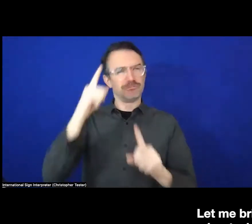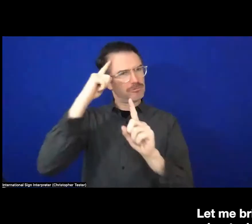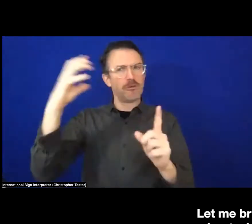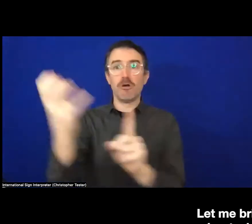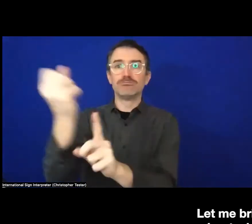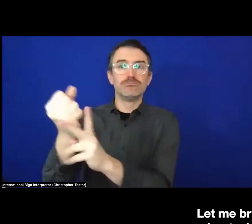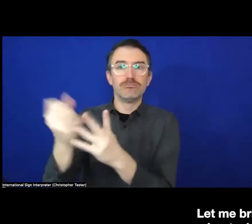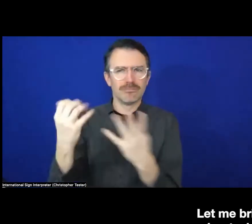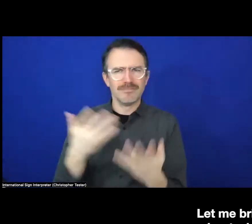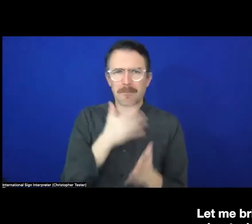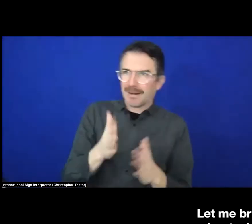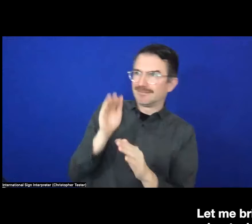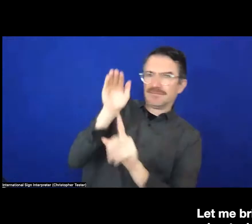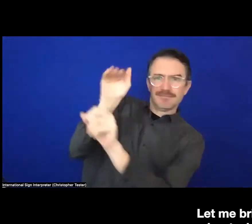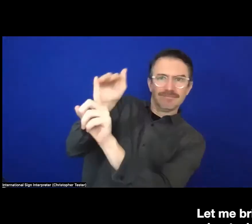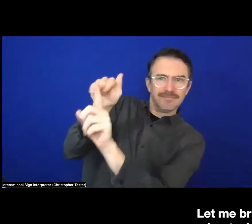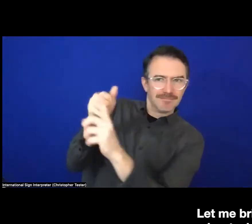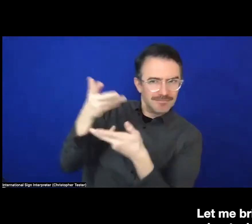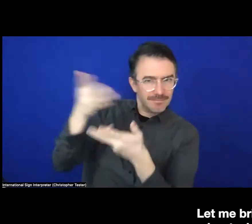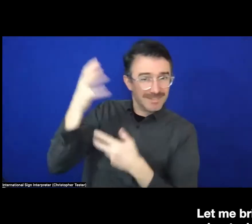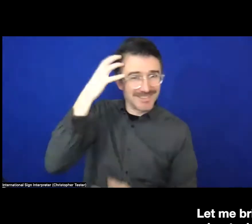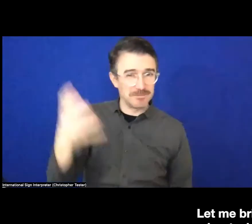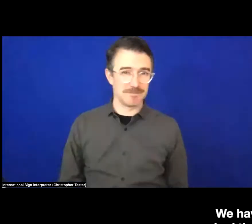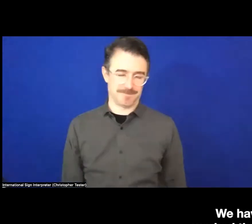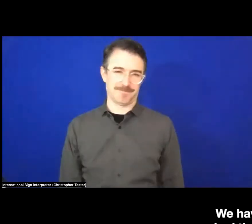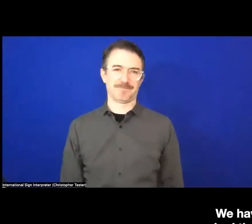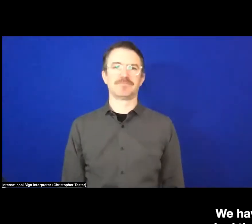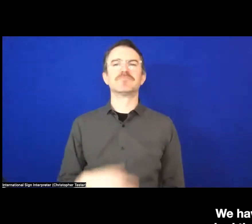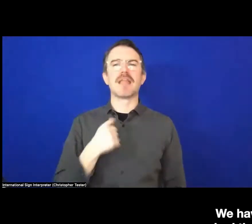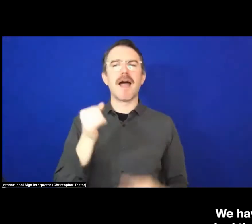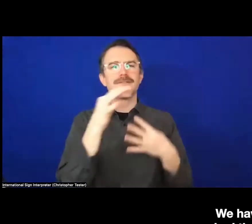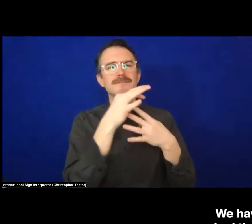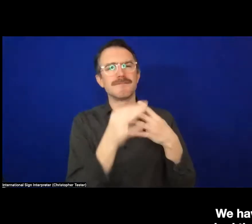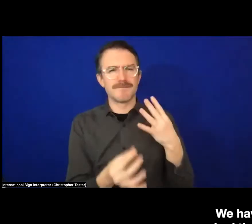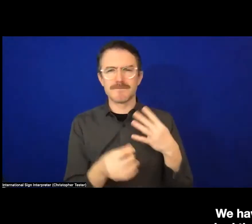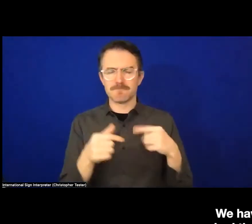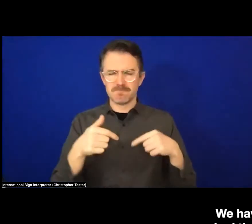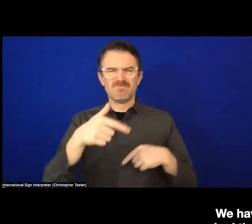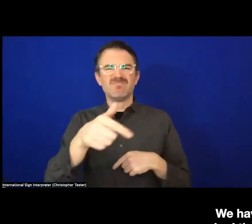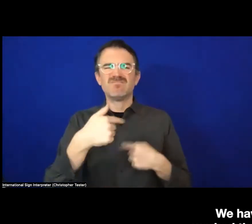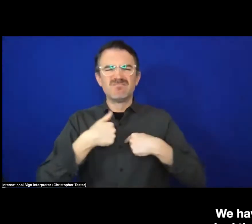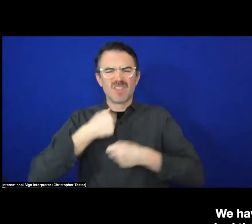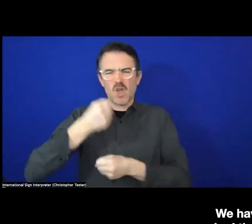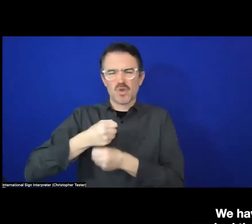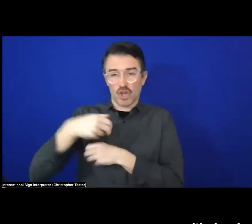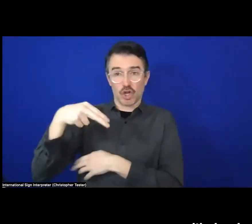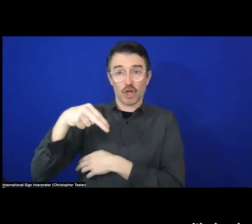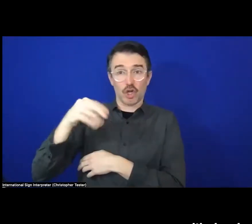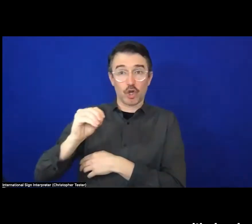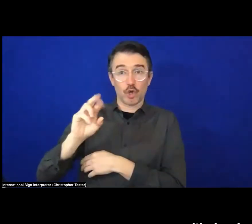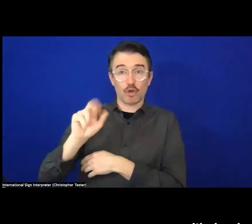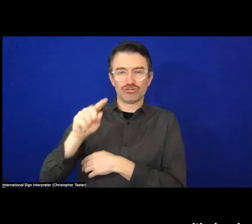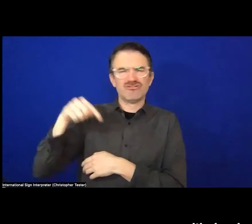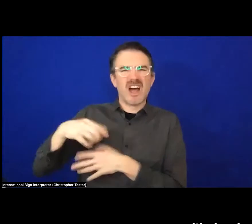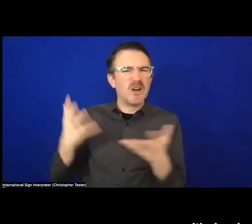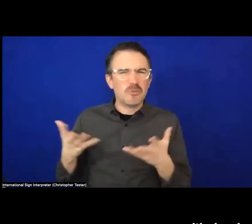me briefly say a little bit about what NORAD works. We have for decades worked through